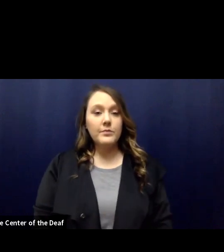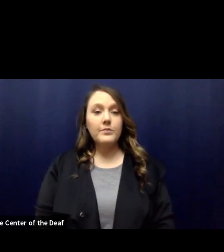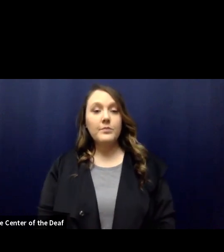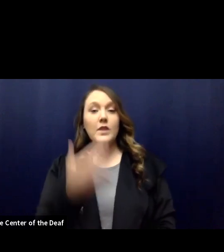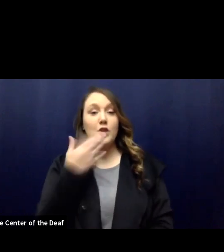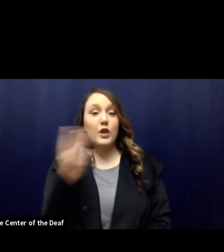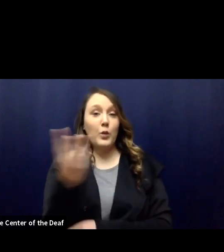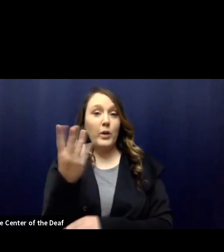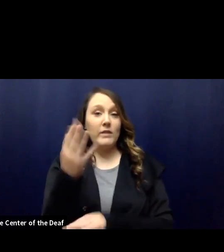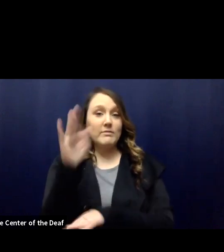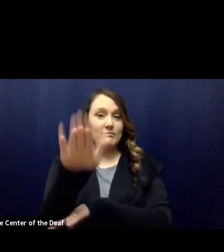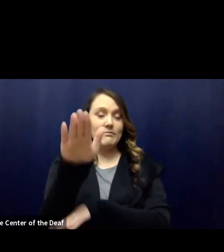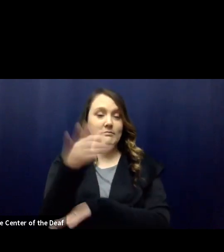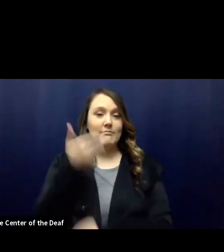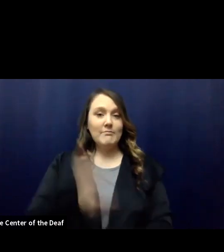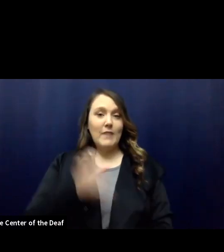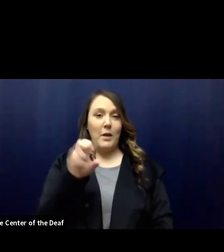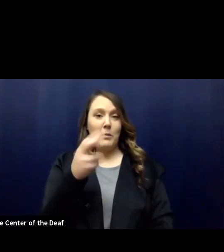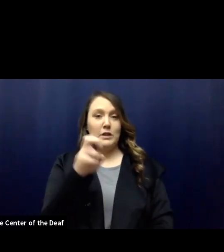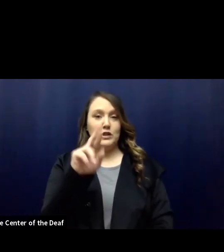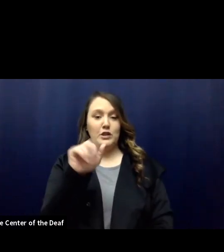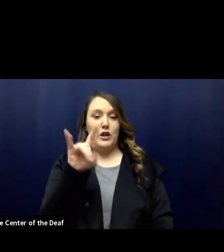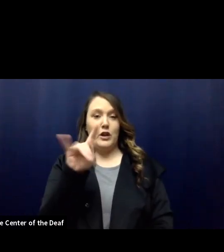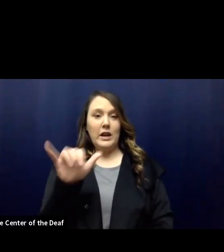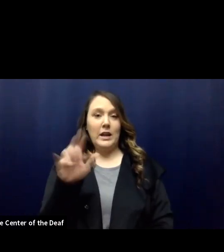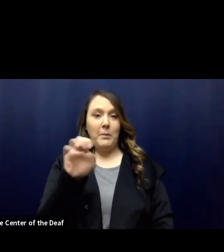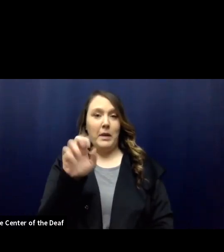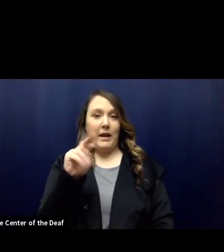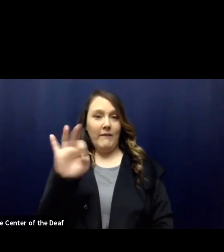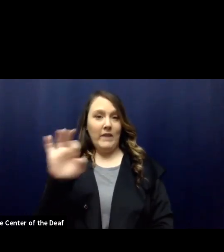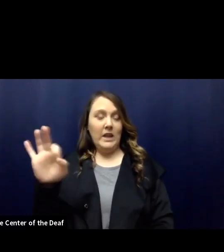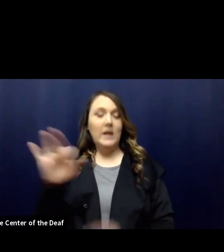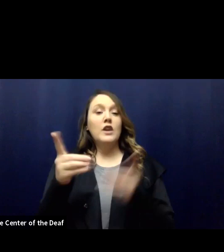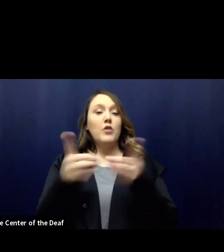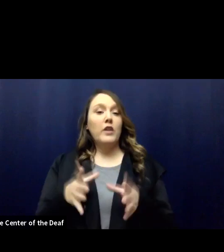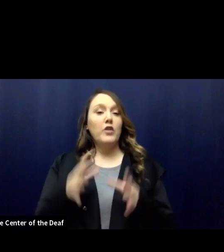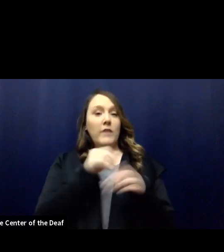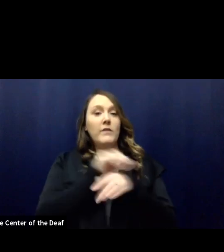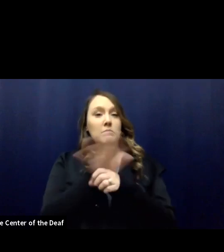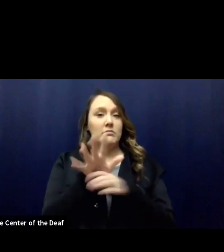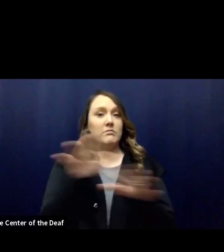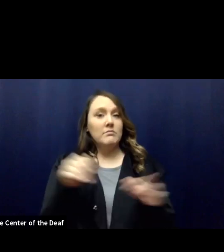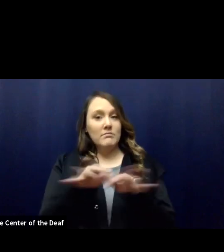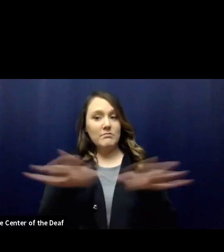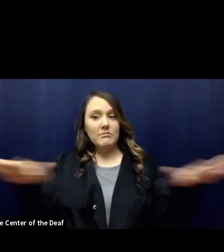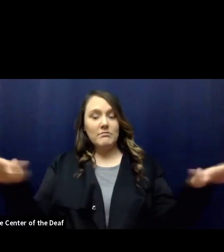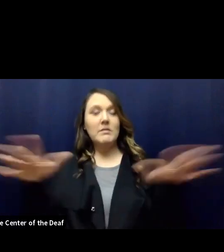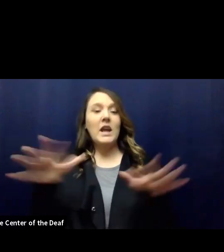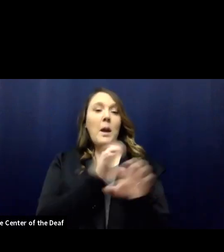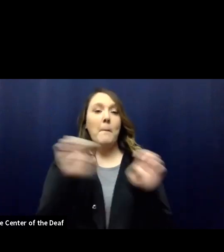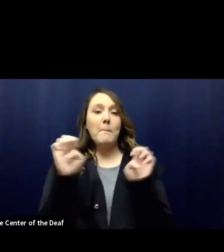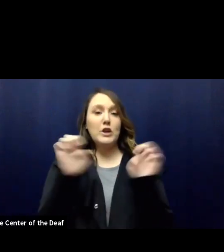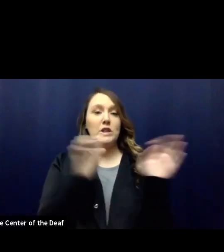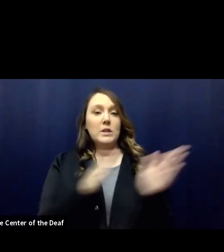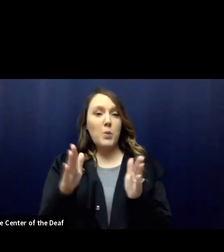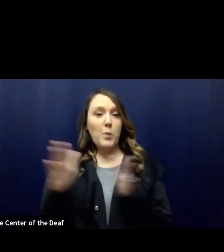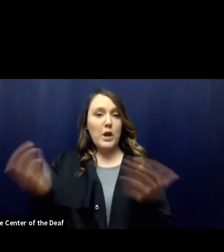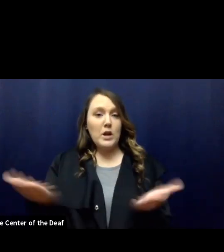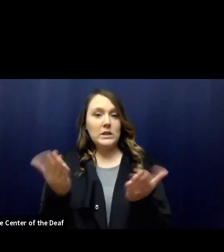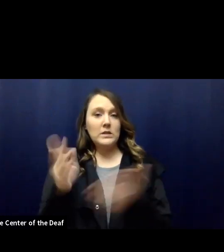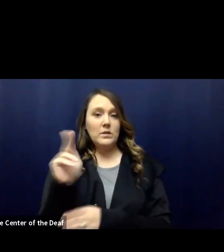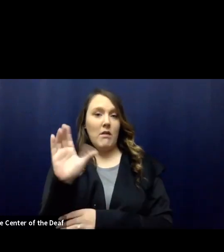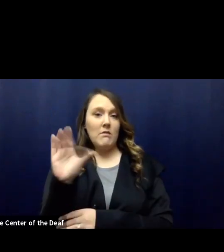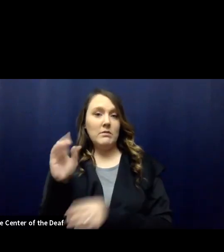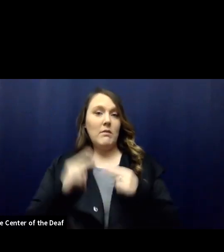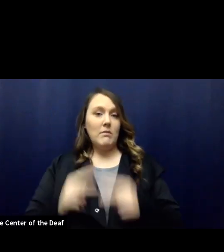Good Wednesday afternoon. I'm Charity Menifee, Director of Communicable and Environmental Disease and Emergency Preparedness here at Knox County Health Department. Our